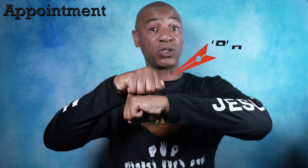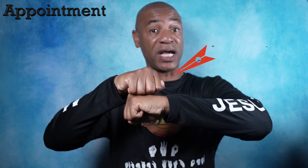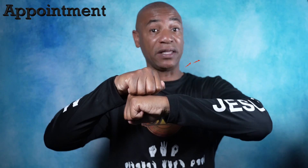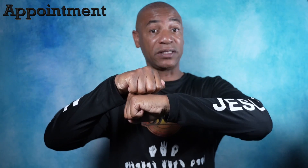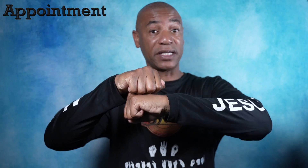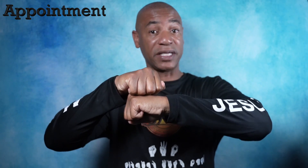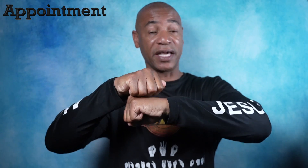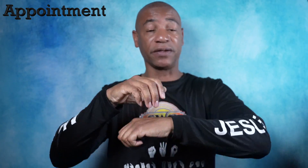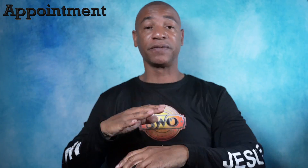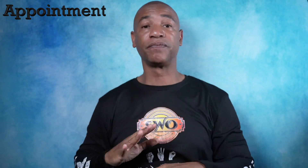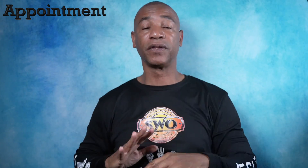sign looks like together.